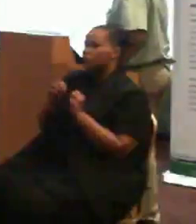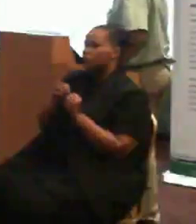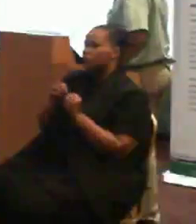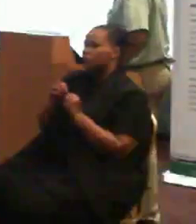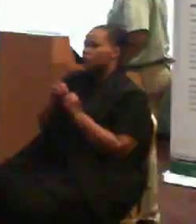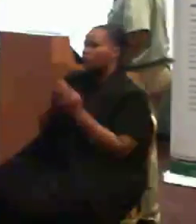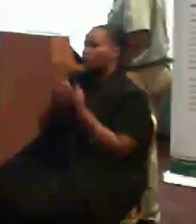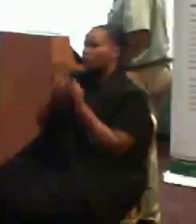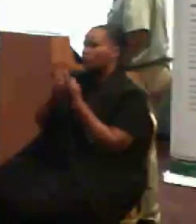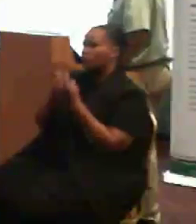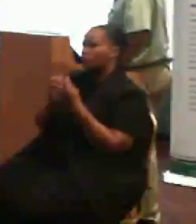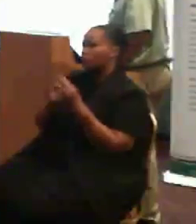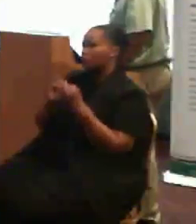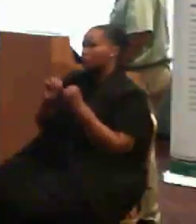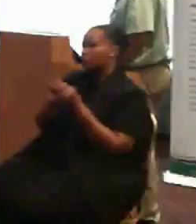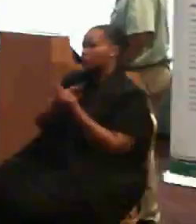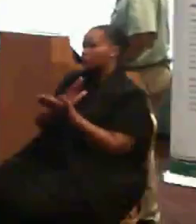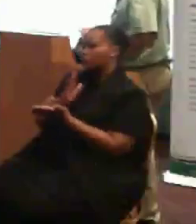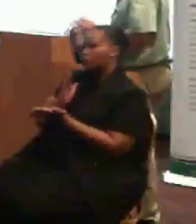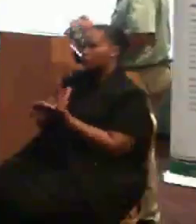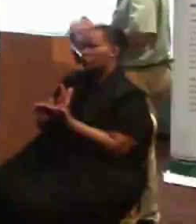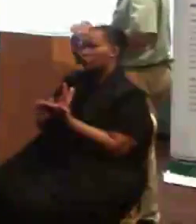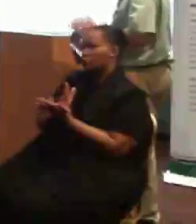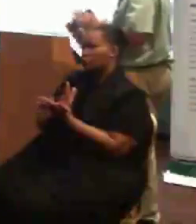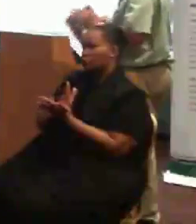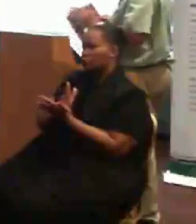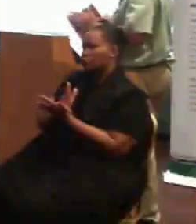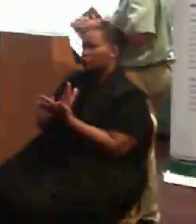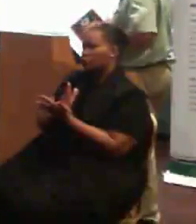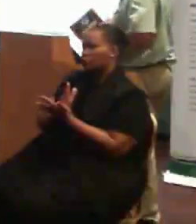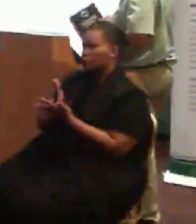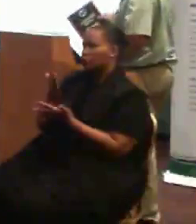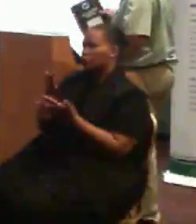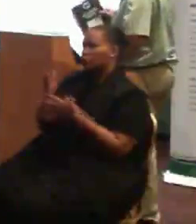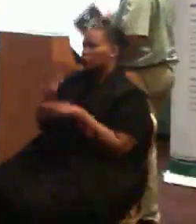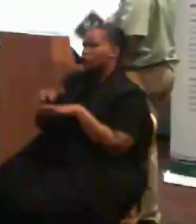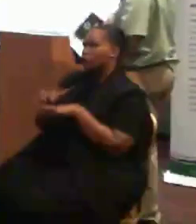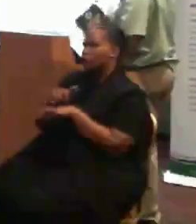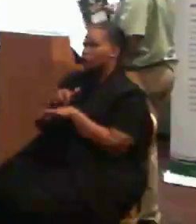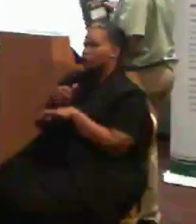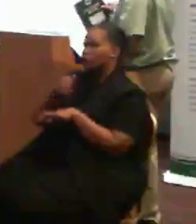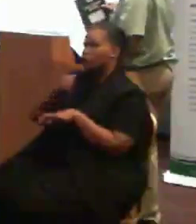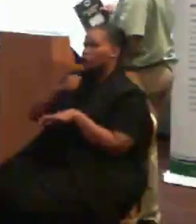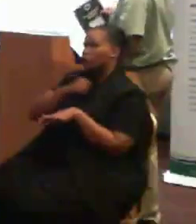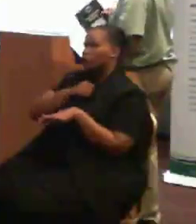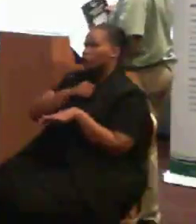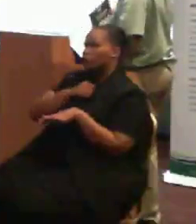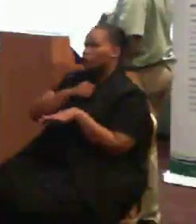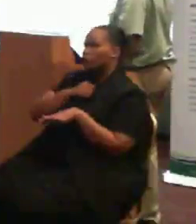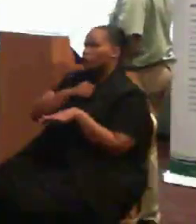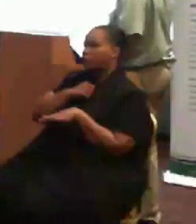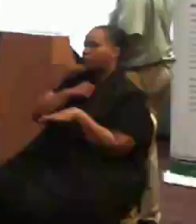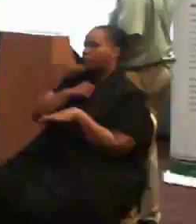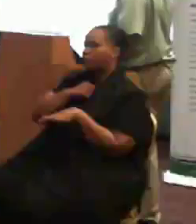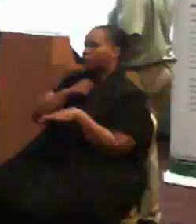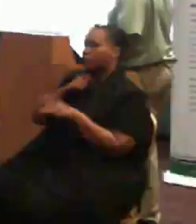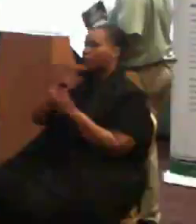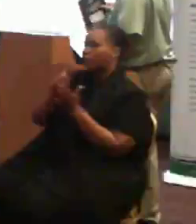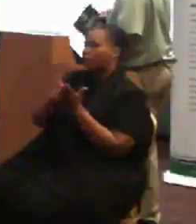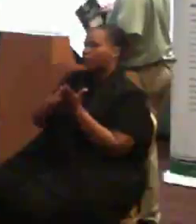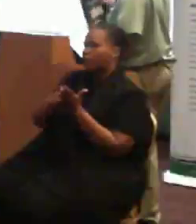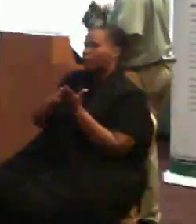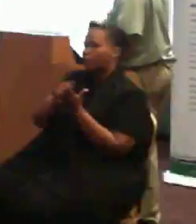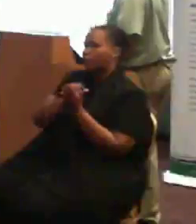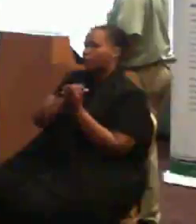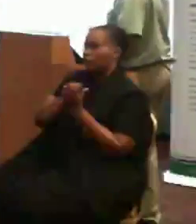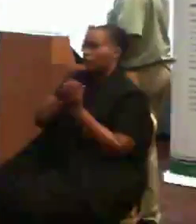financial management fact that when your business, when my farm reach a point where I can't deal with my debt,